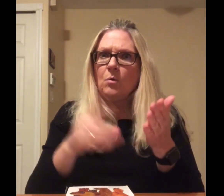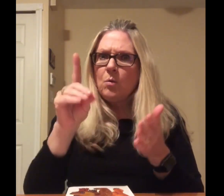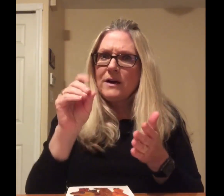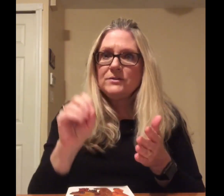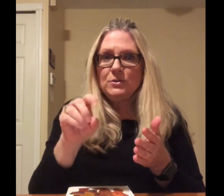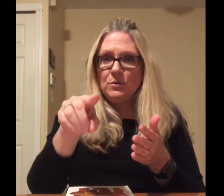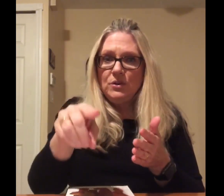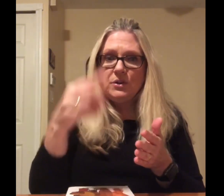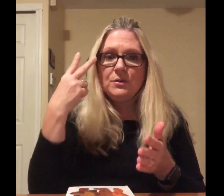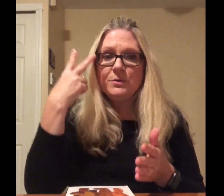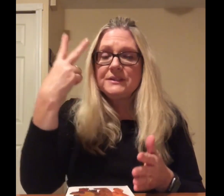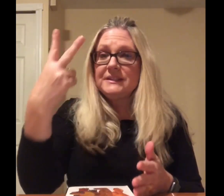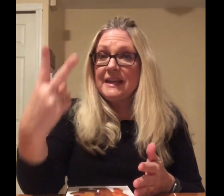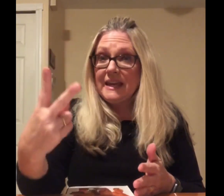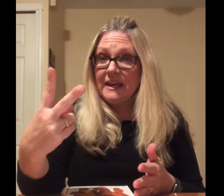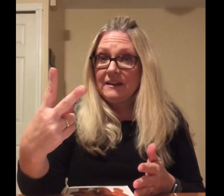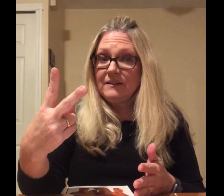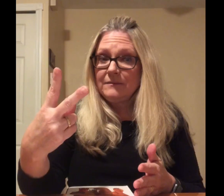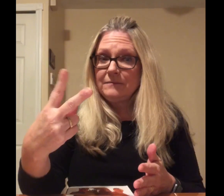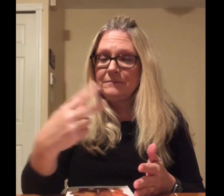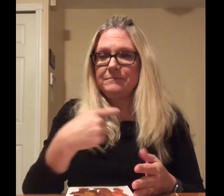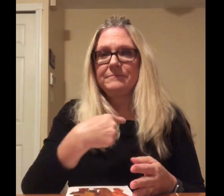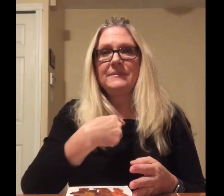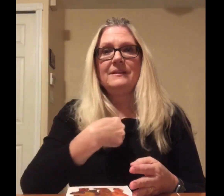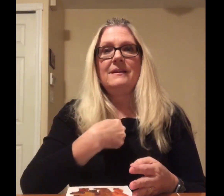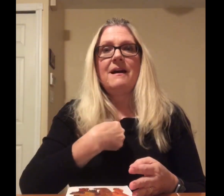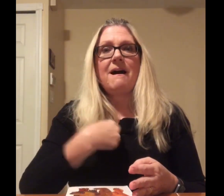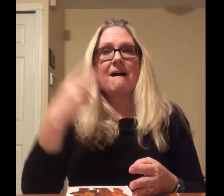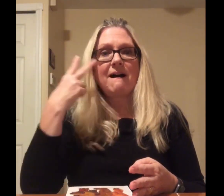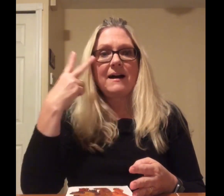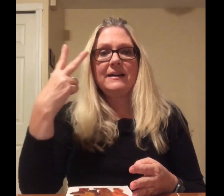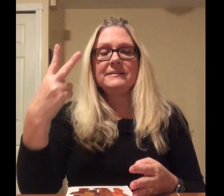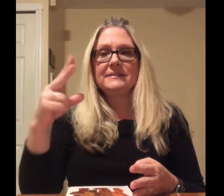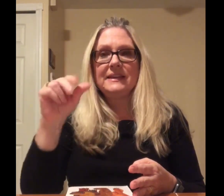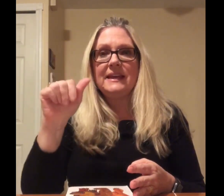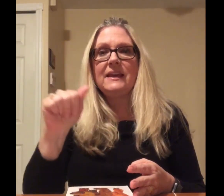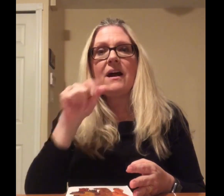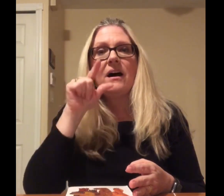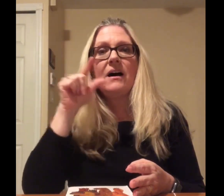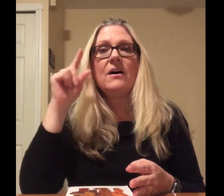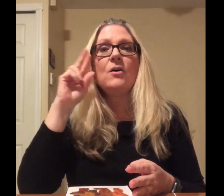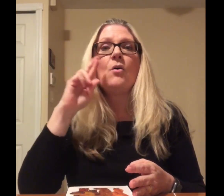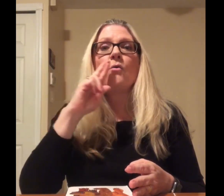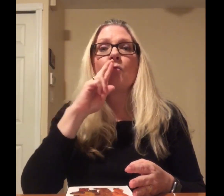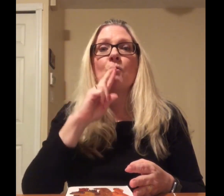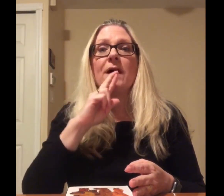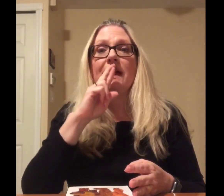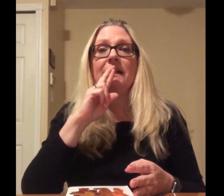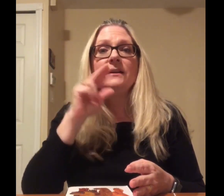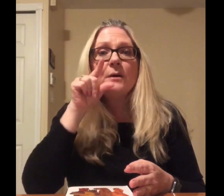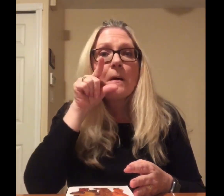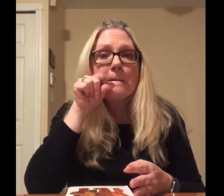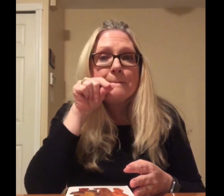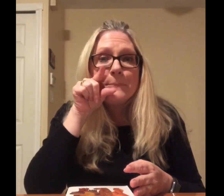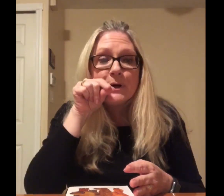what do you see? I see a red